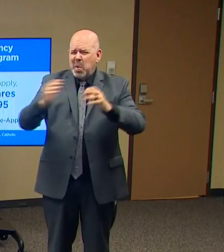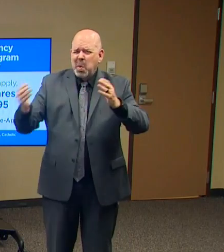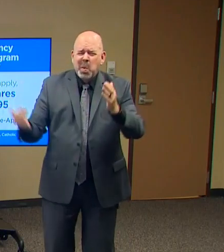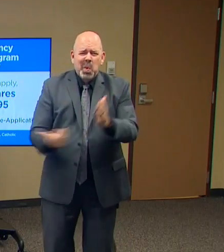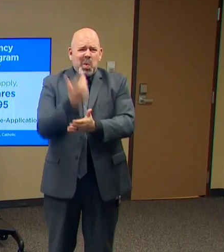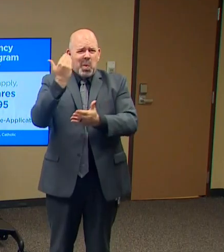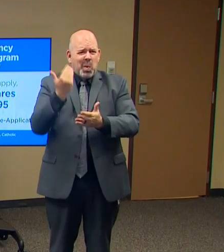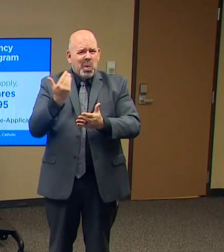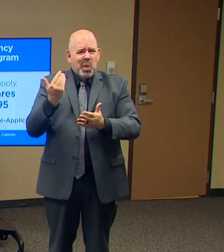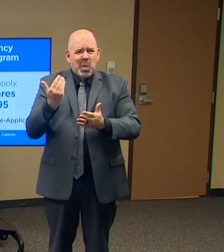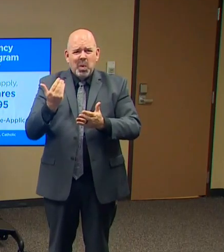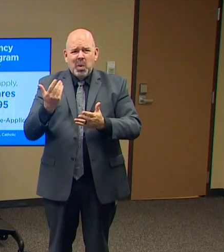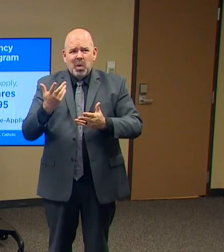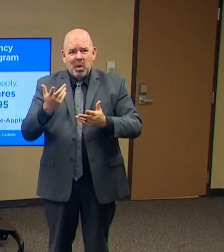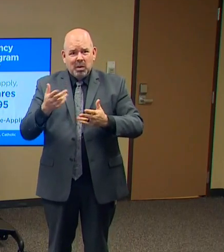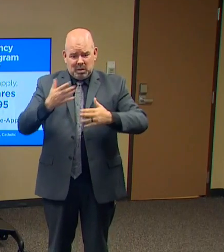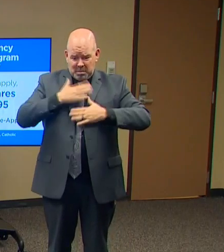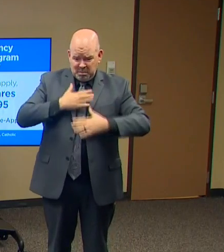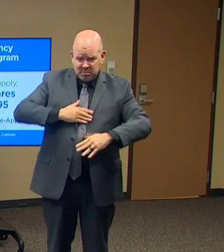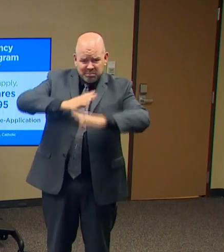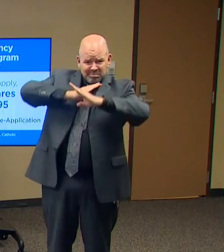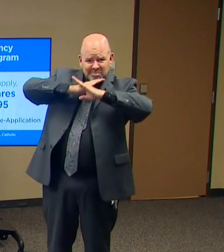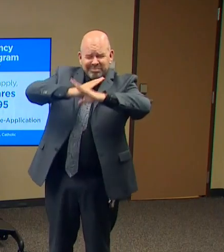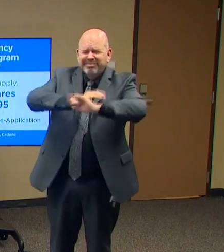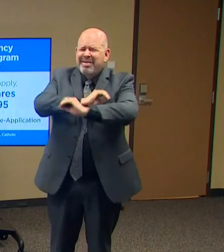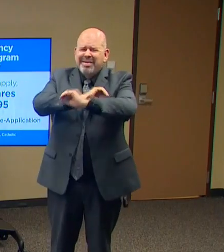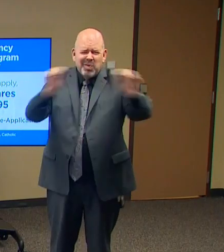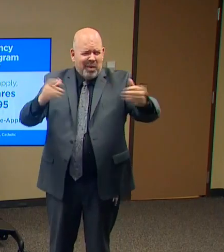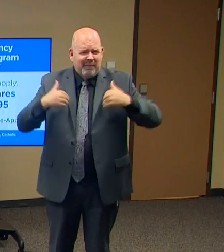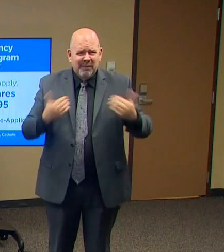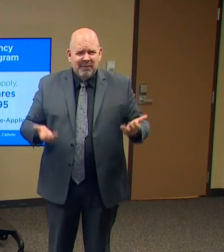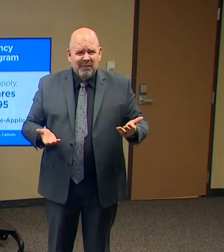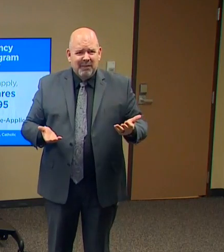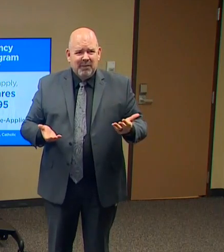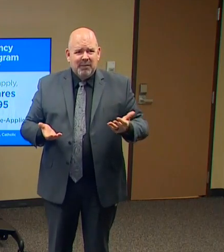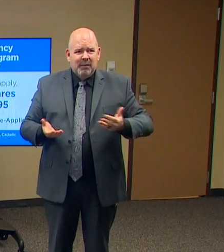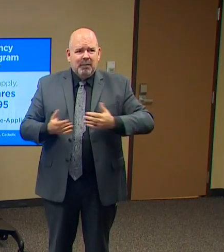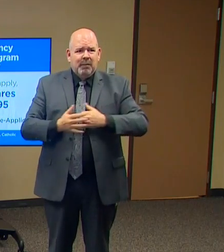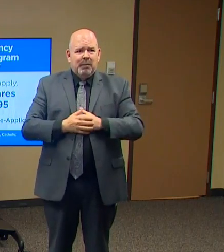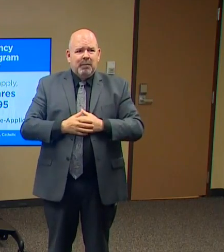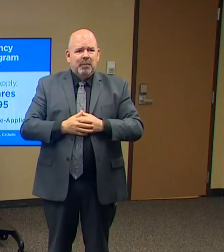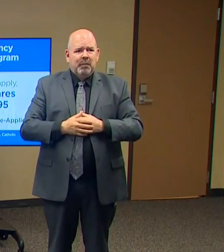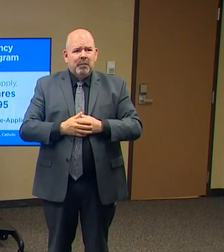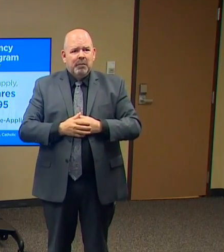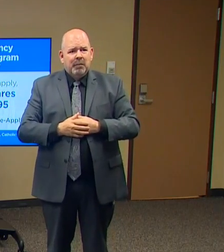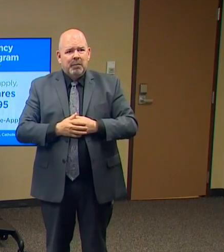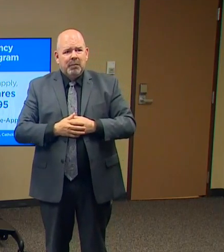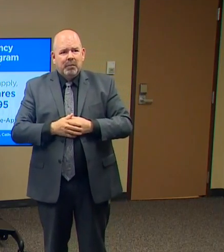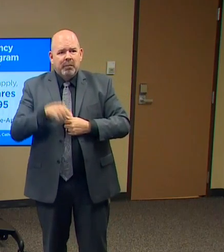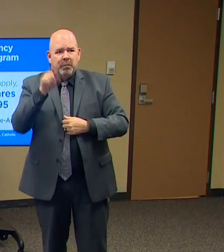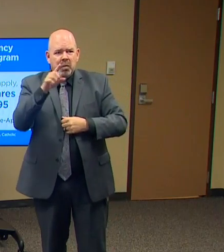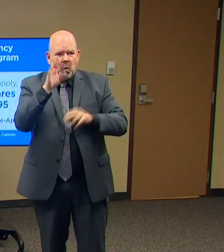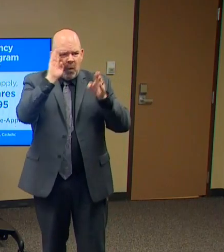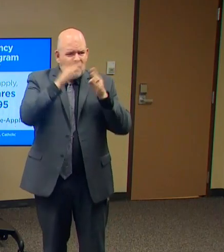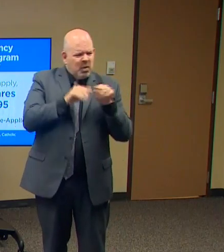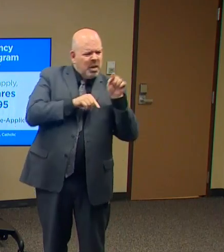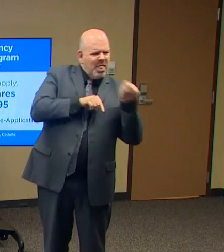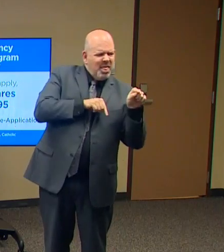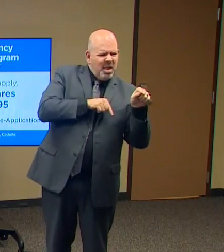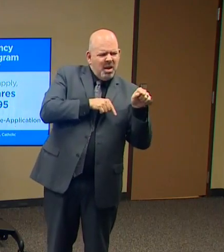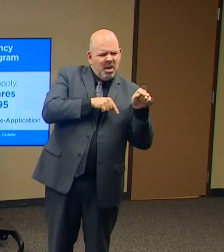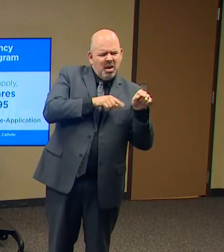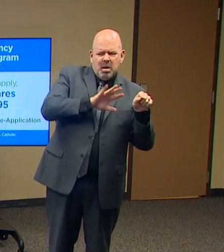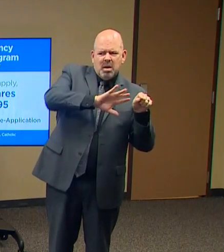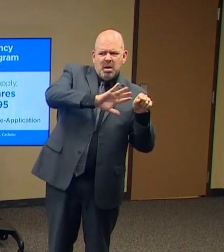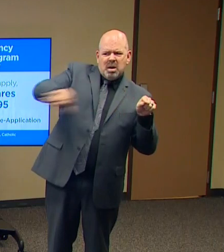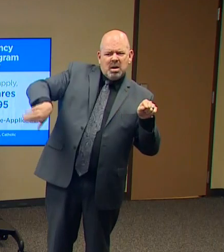And so I'm not telling you not to be focused on other important things. What I am pleading with you is that